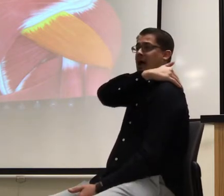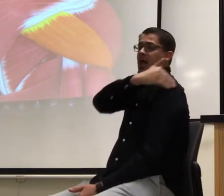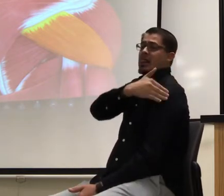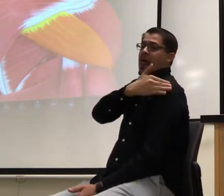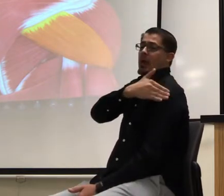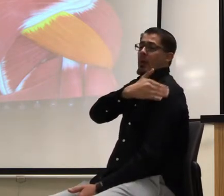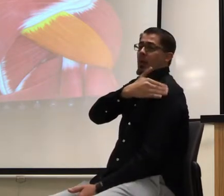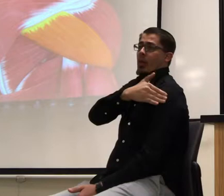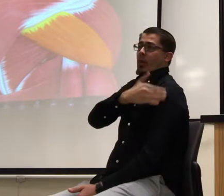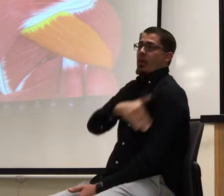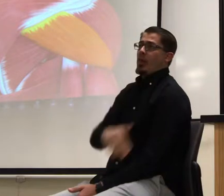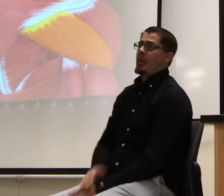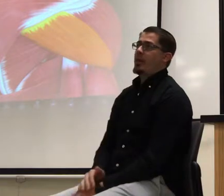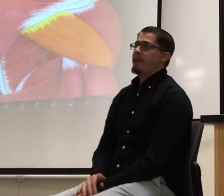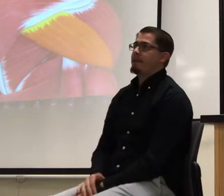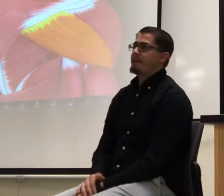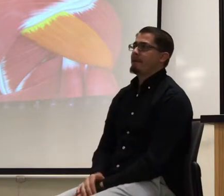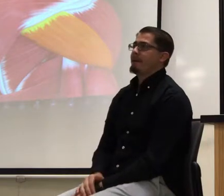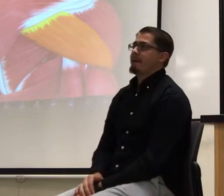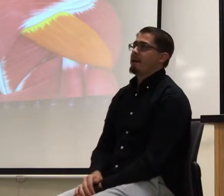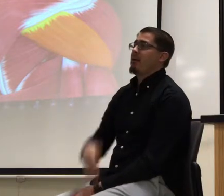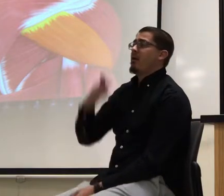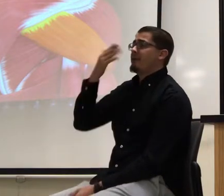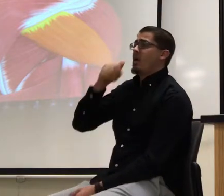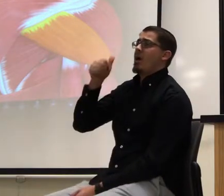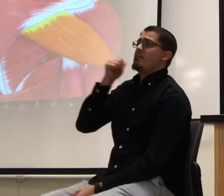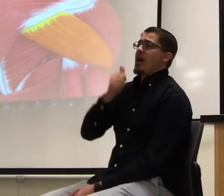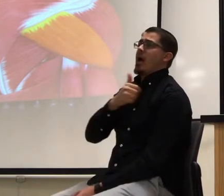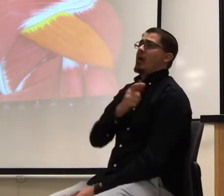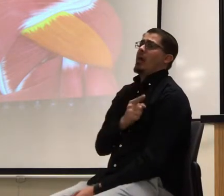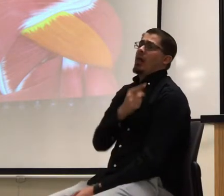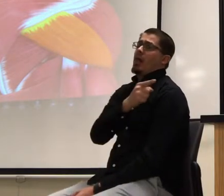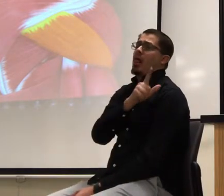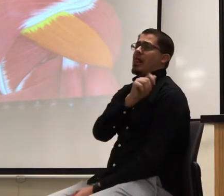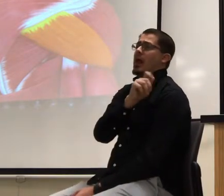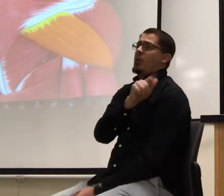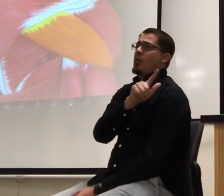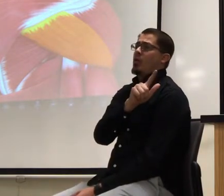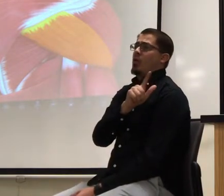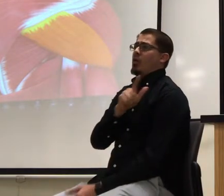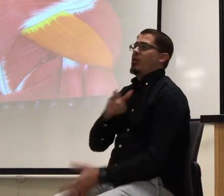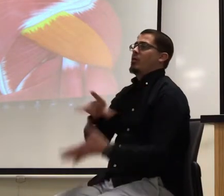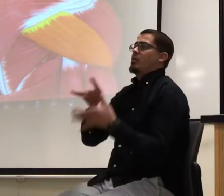there. So spinal part originates on, well,